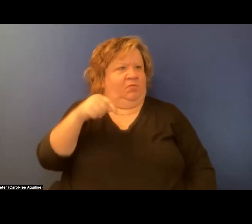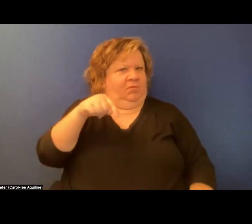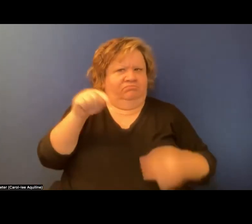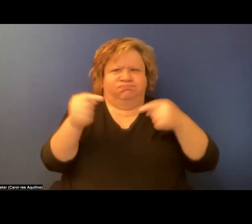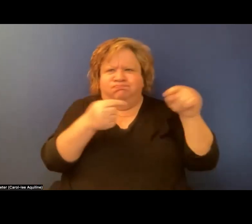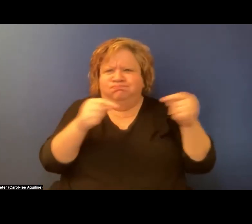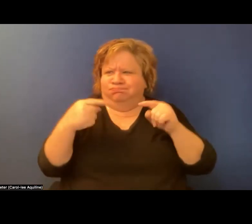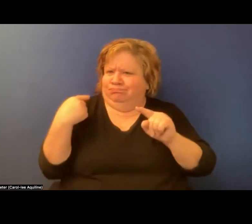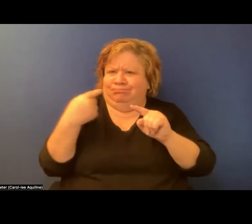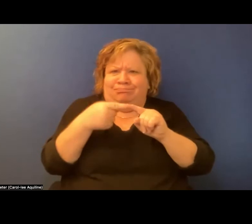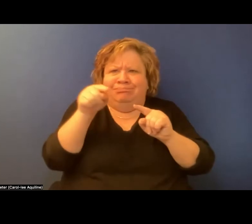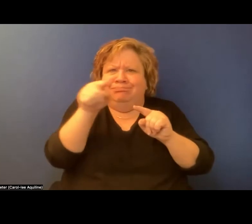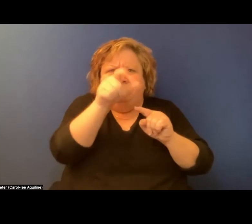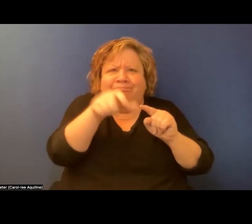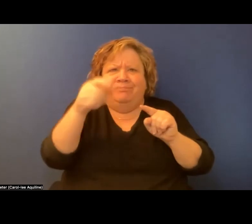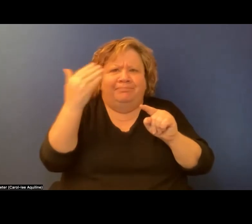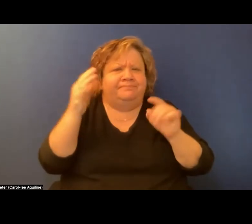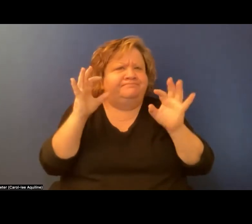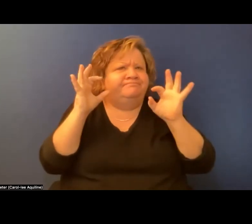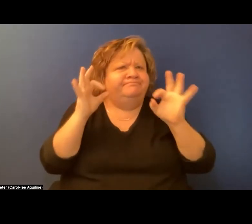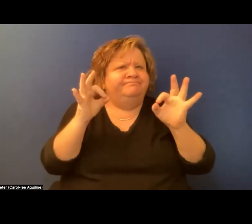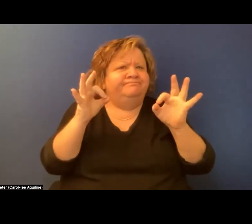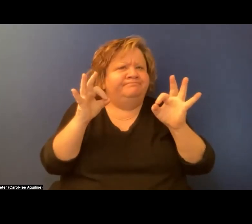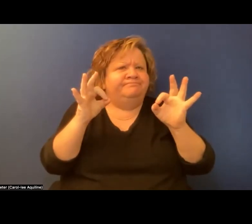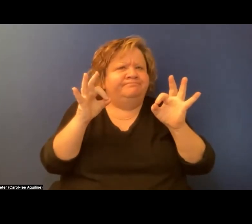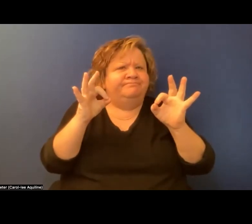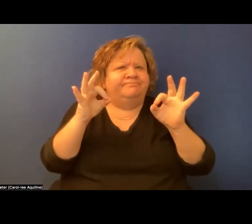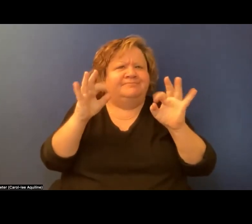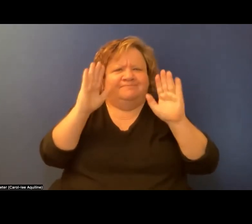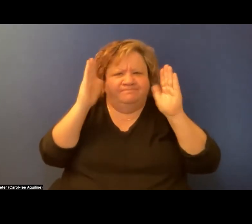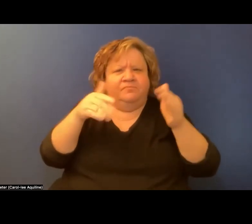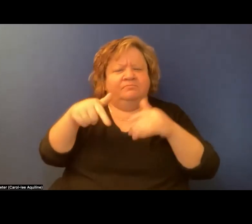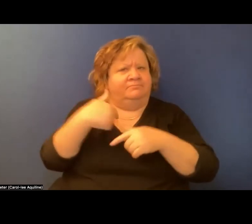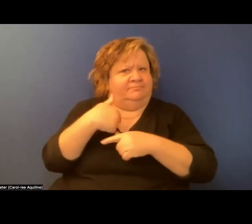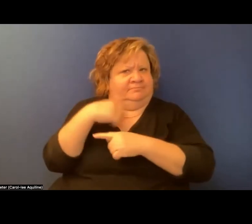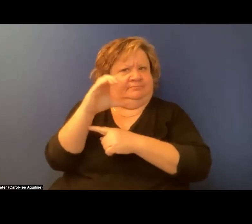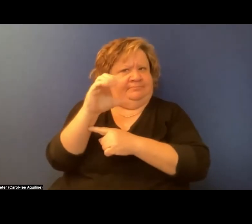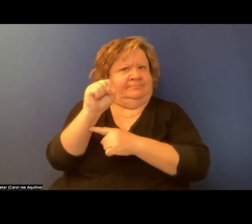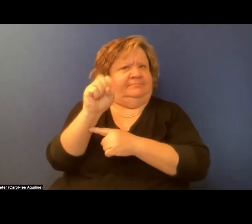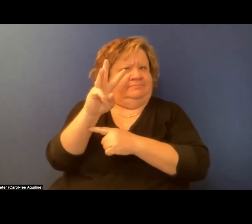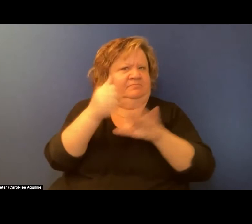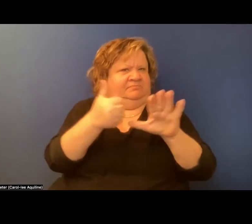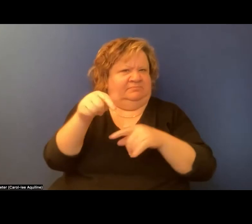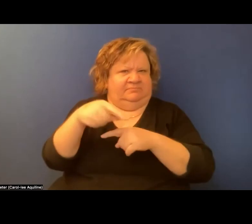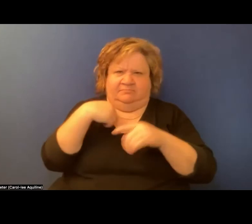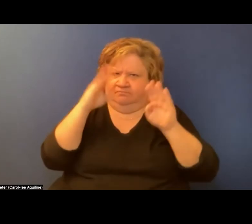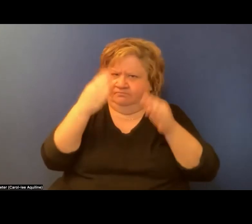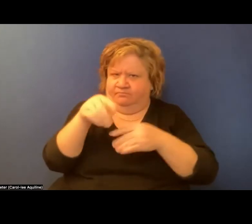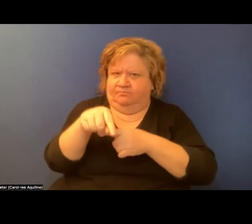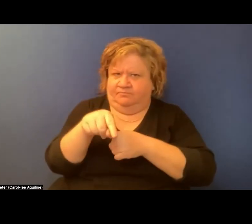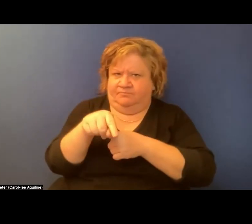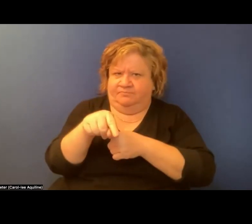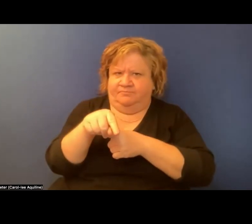focusing specifically on CSW and its interaction with a number of other intergovernmental processes. Because